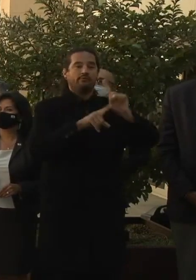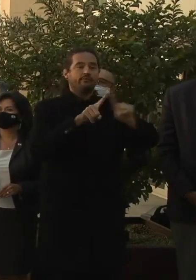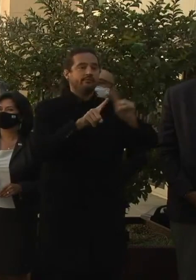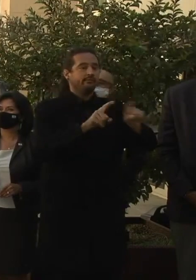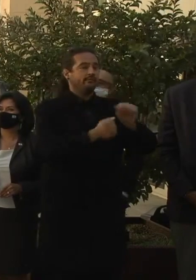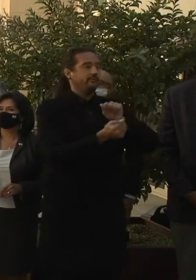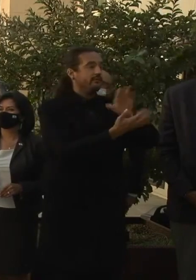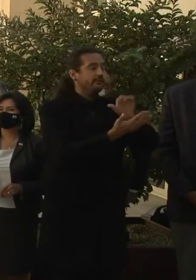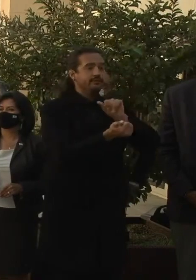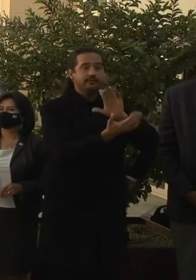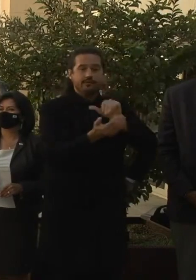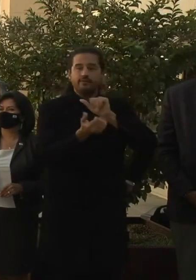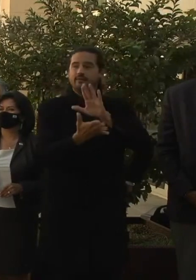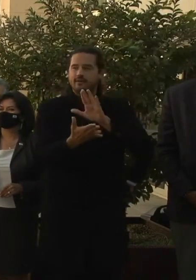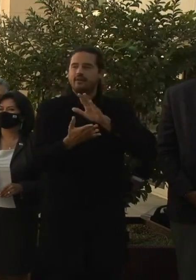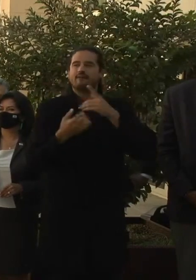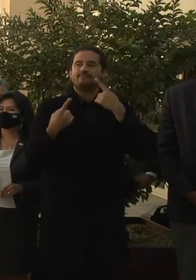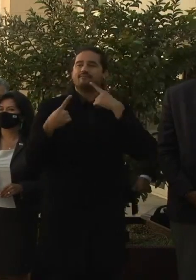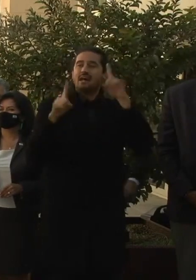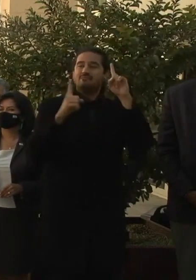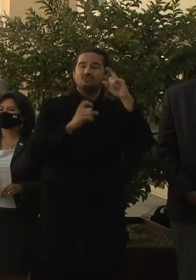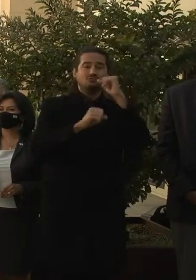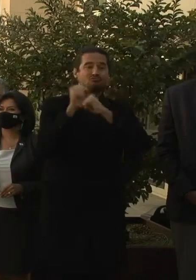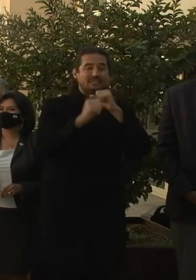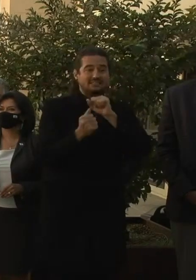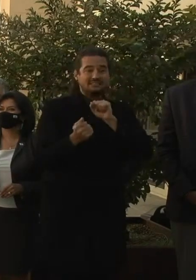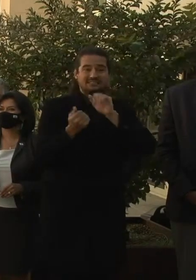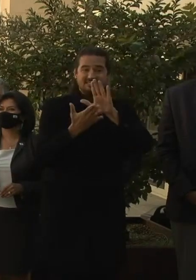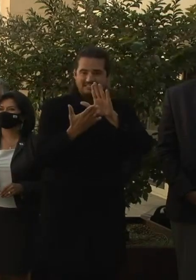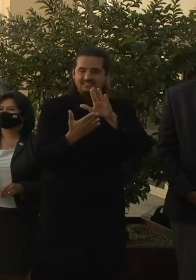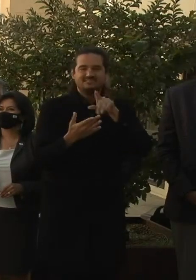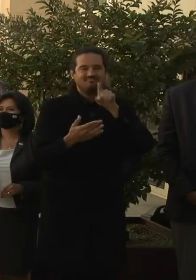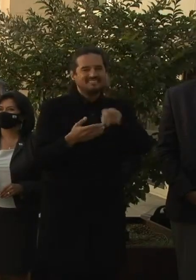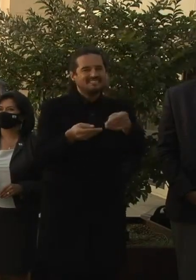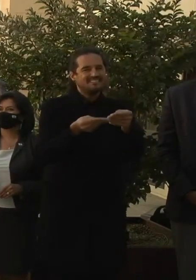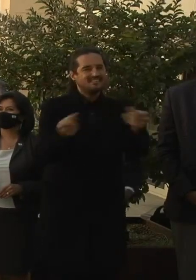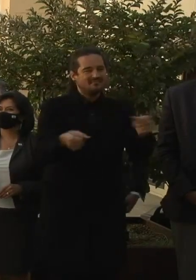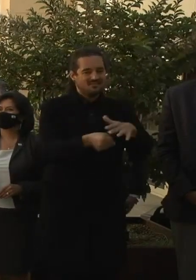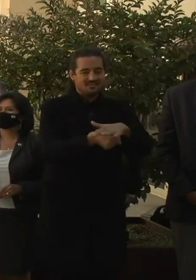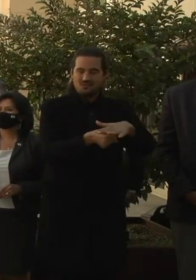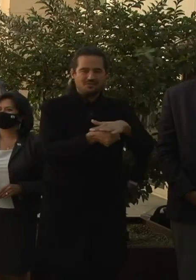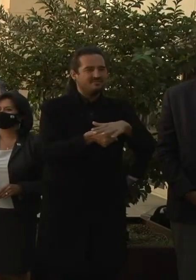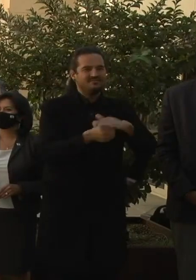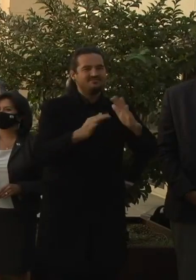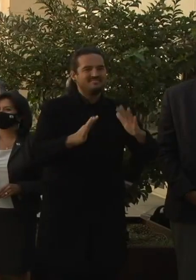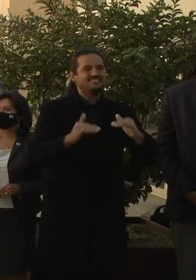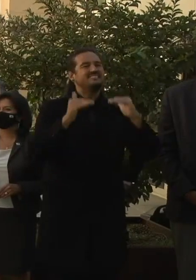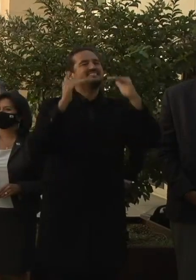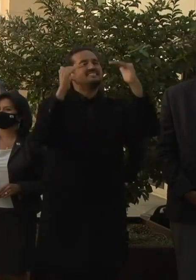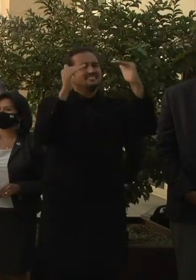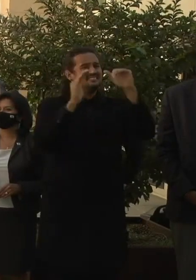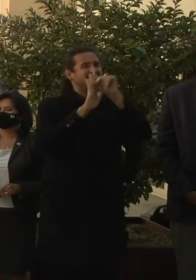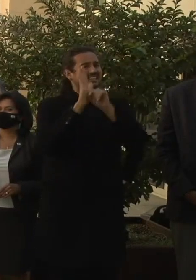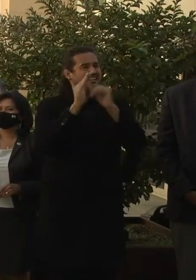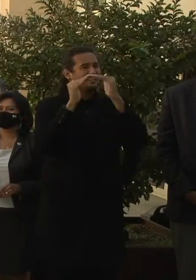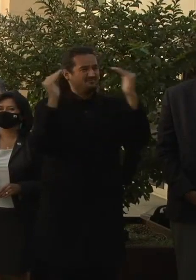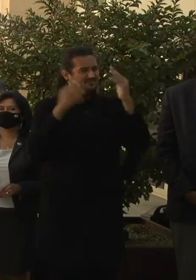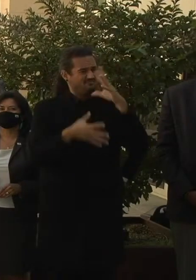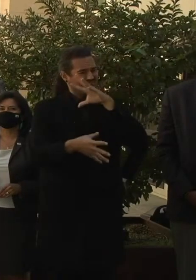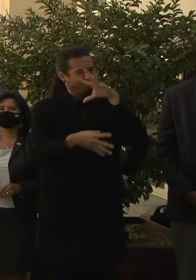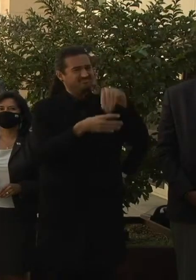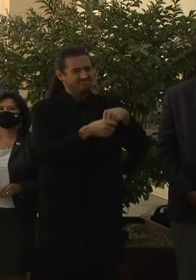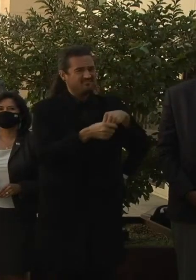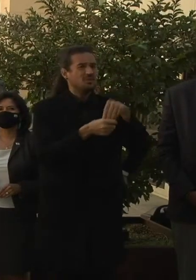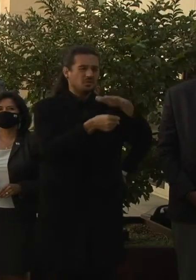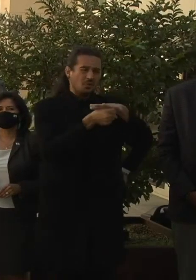be advanced at the local level. Now, we still rely on localism. It ultimately, and I say this often, is determinative. And the state vision will